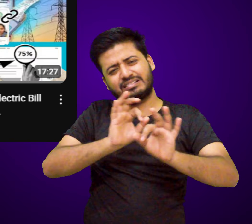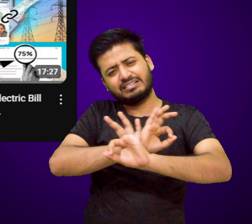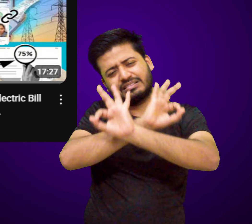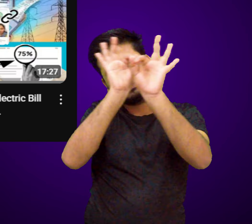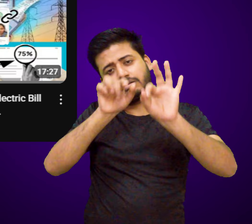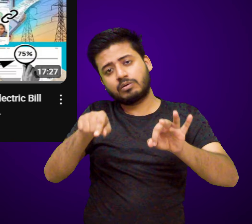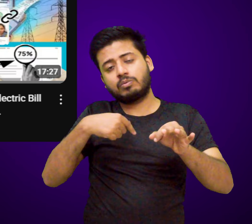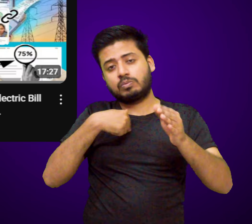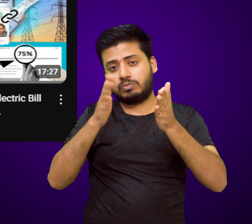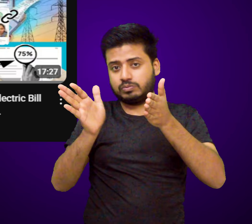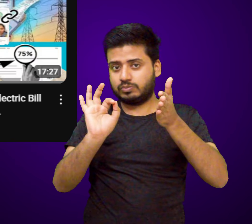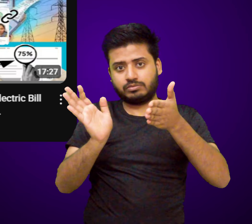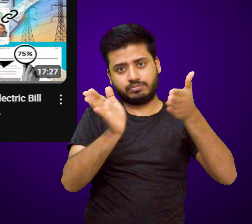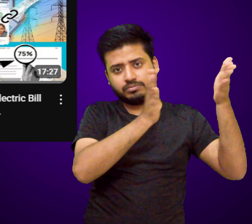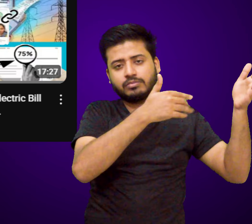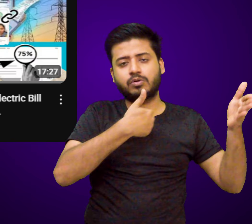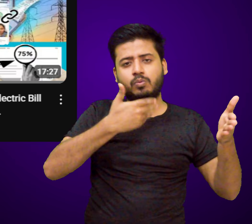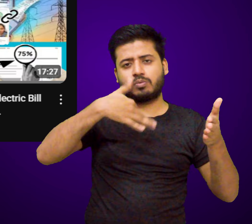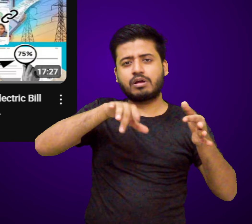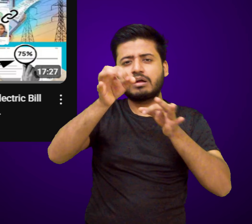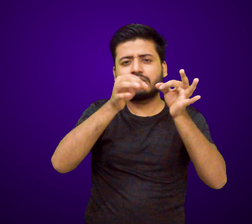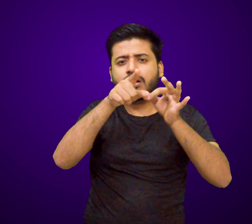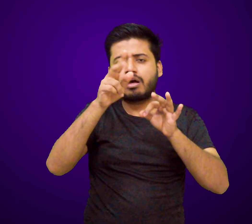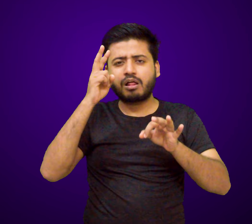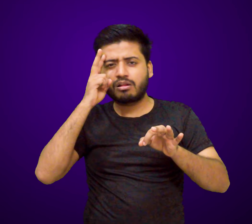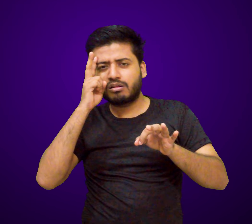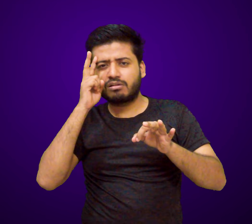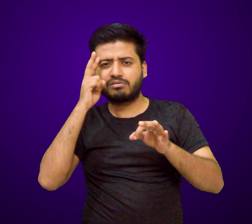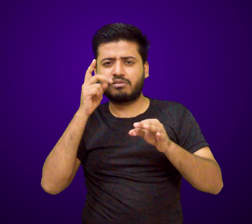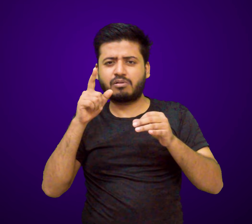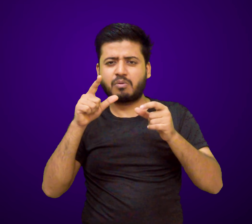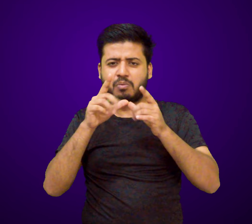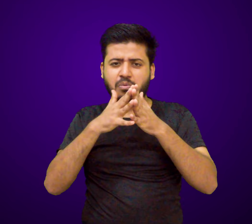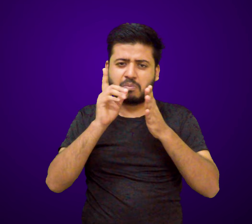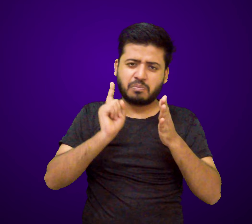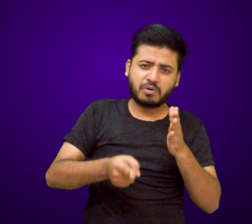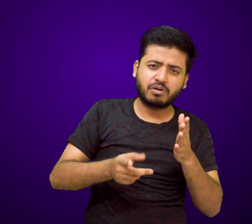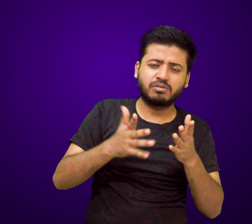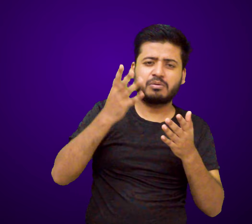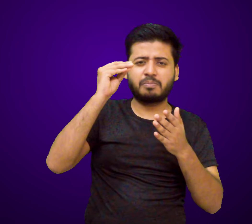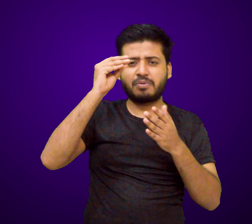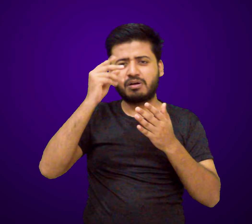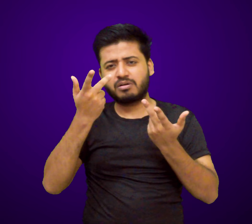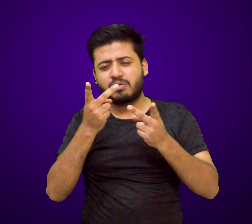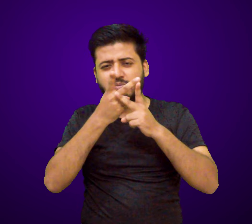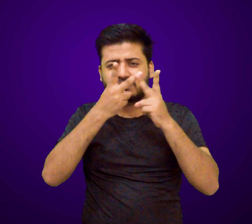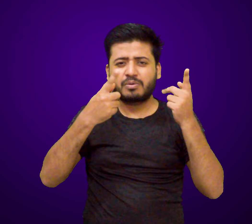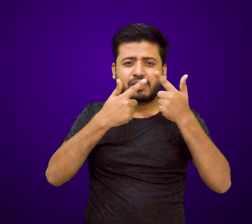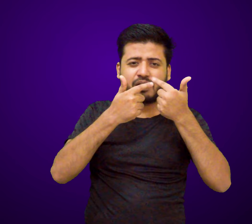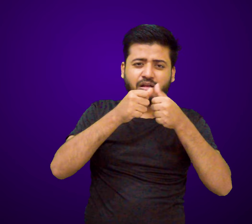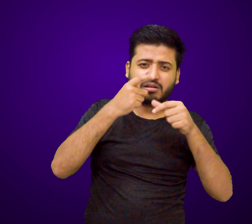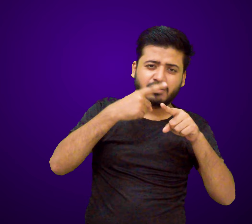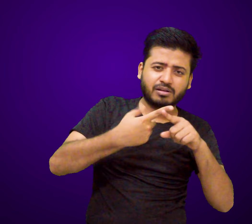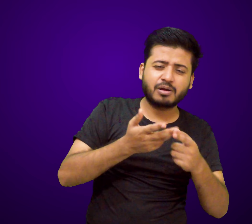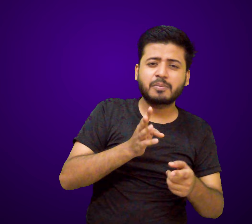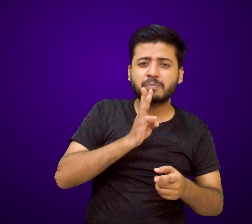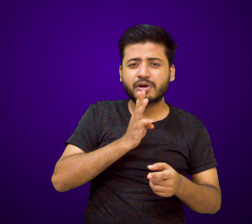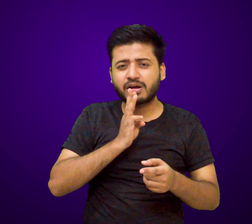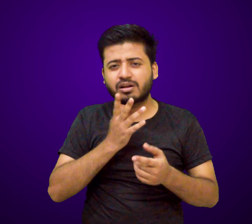However, persons with disabilities can avail of the following financial benefits related to tax and property. Income tax